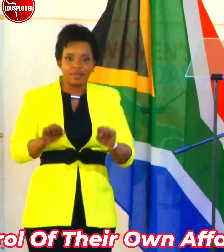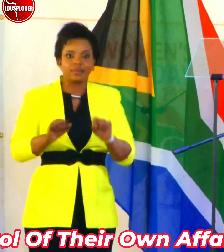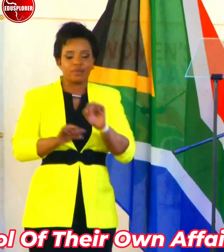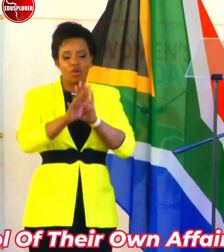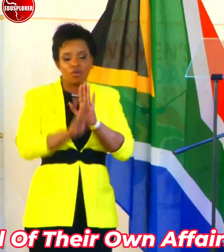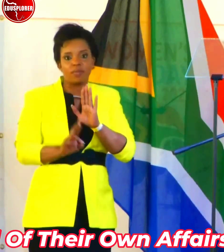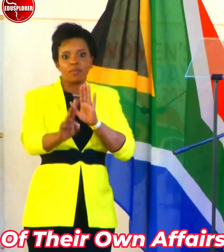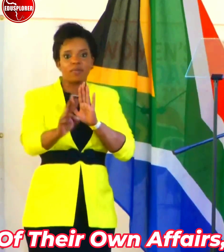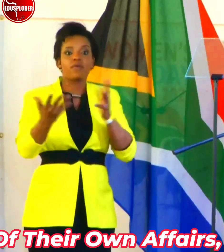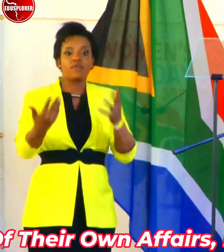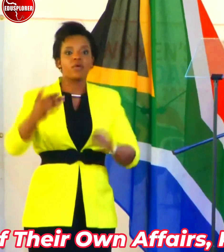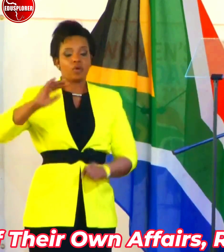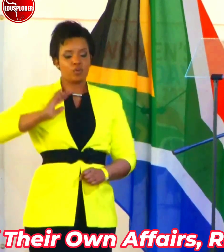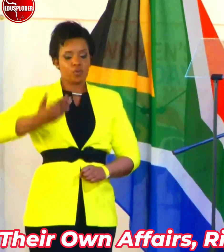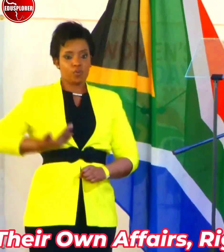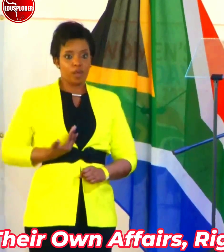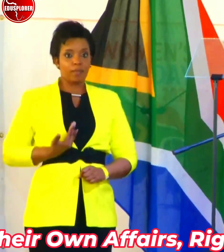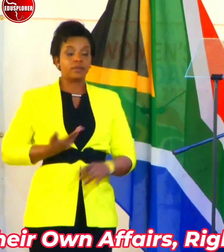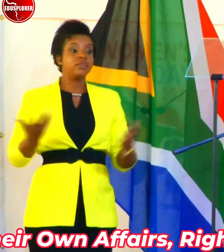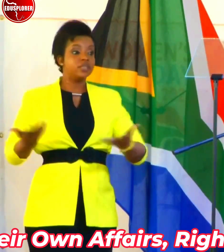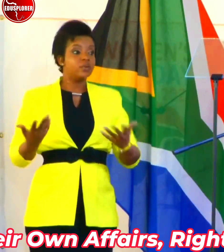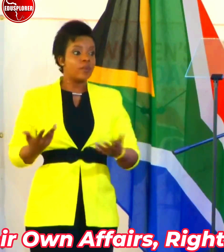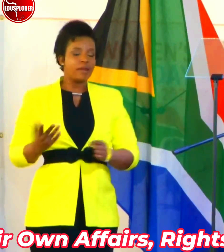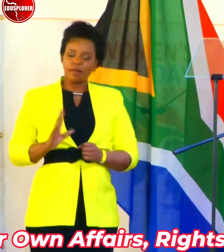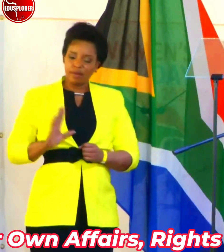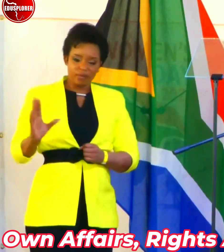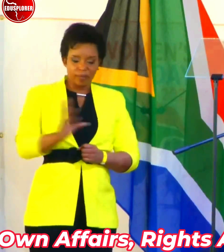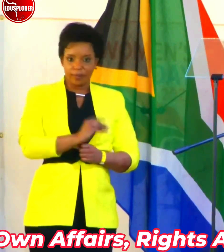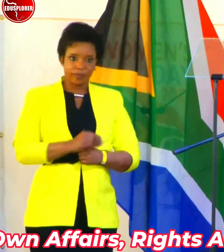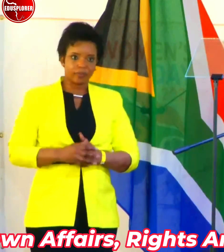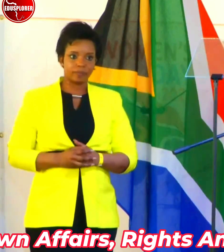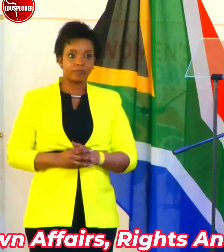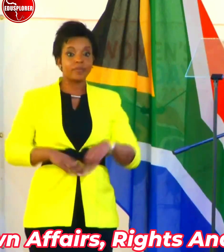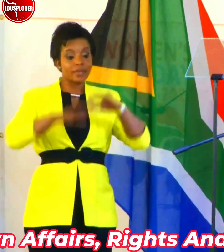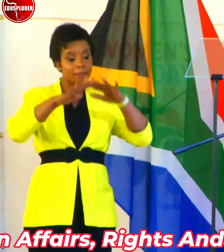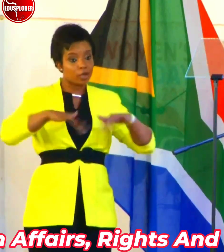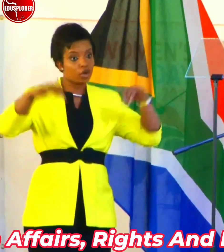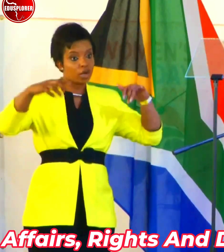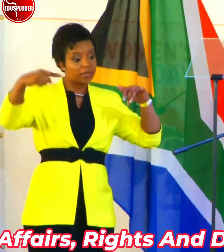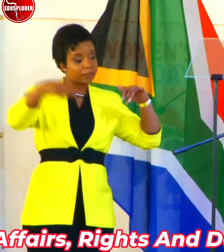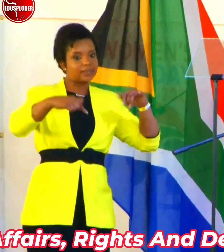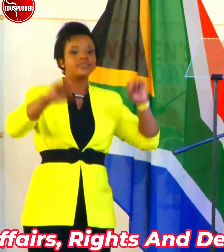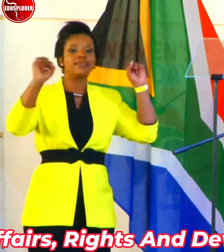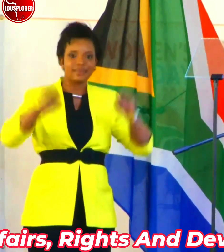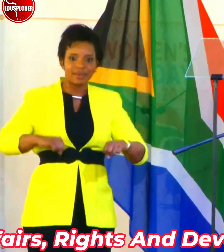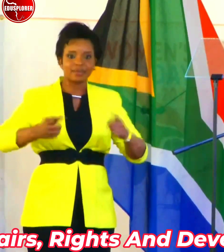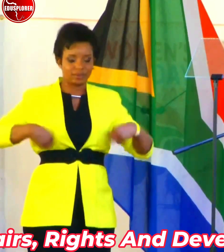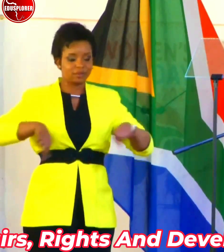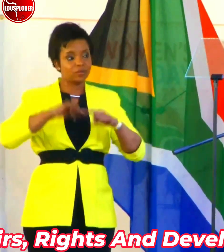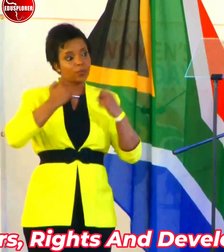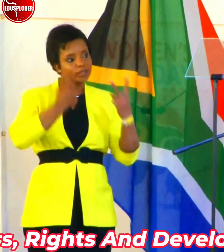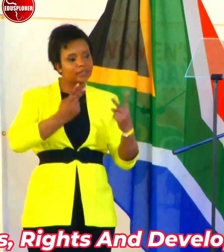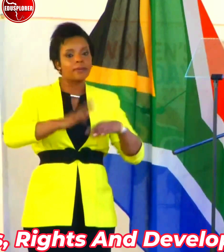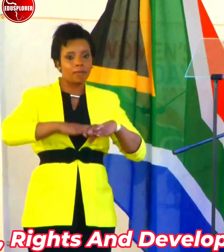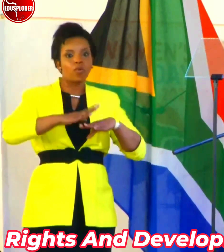representation of women in all respects. In our parliament, yes, we are seeing more and